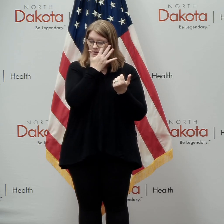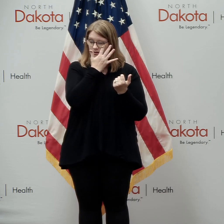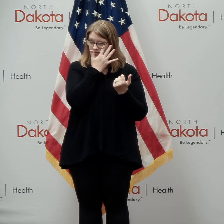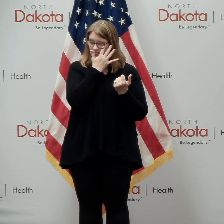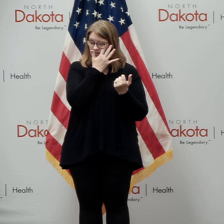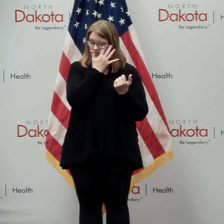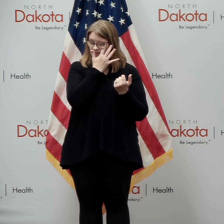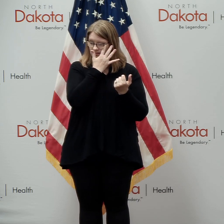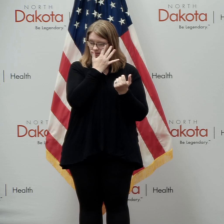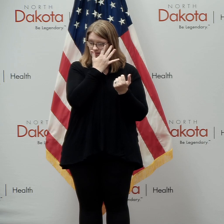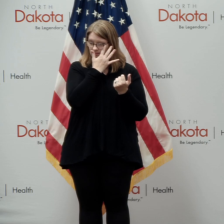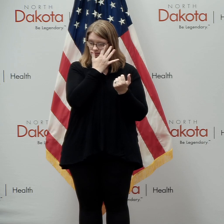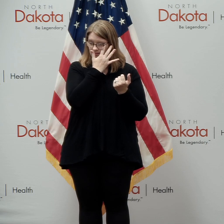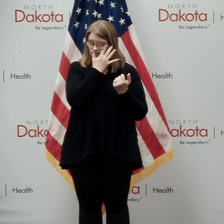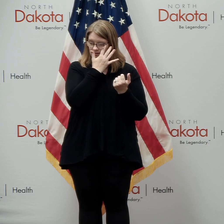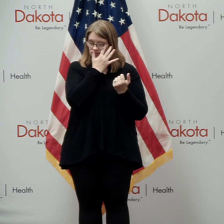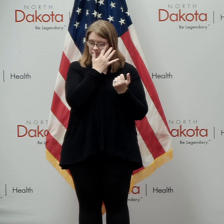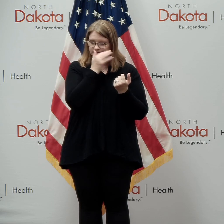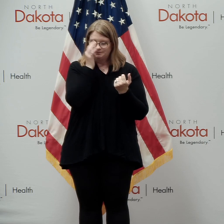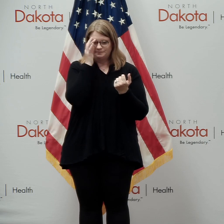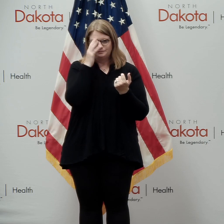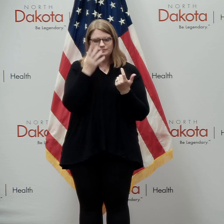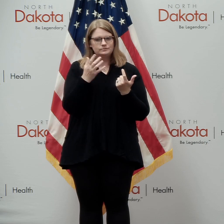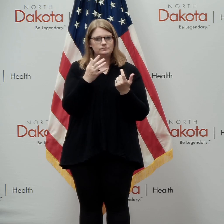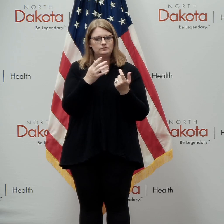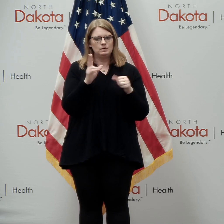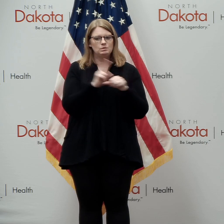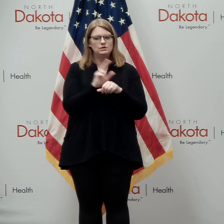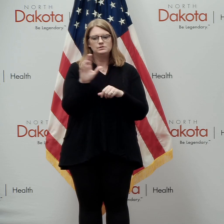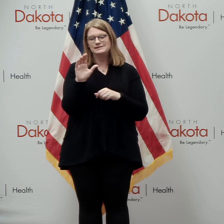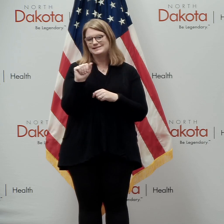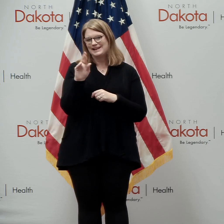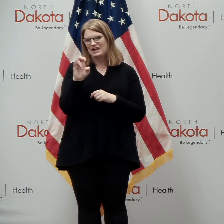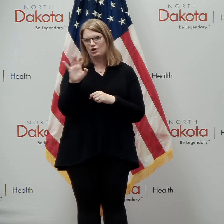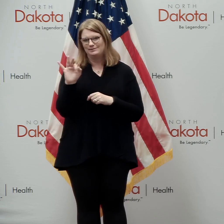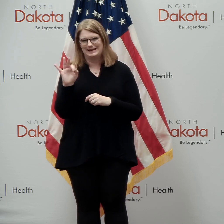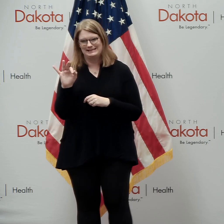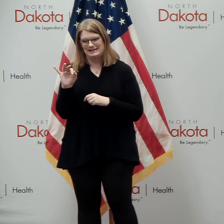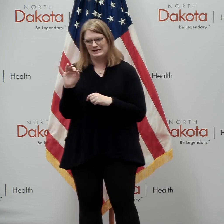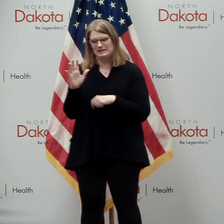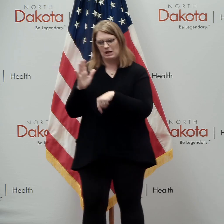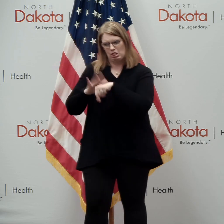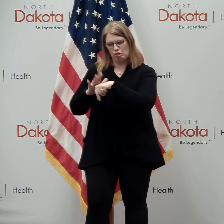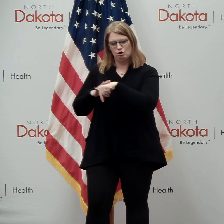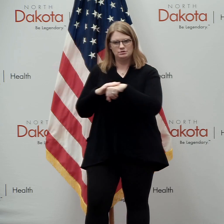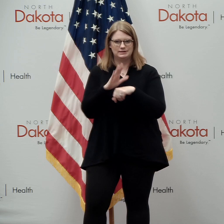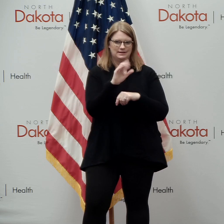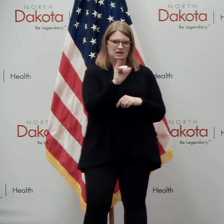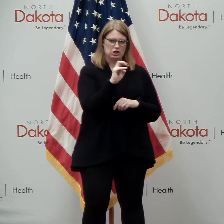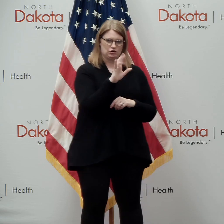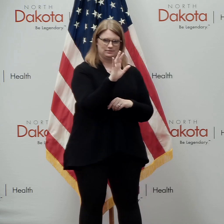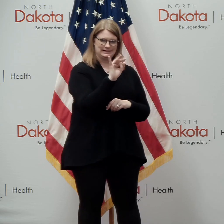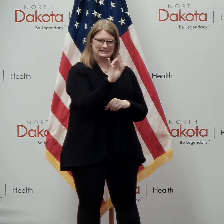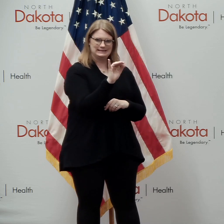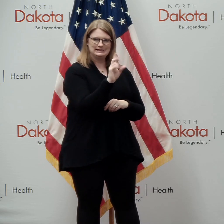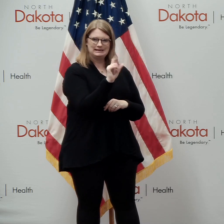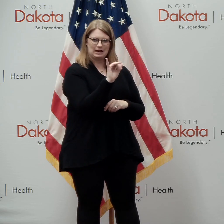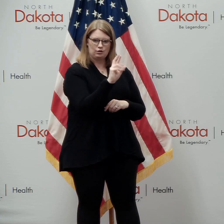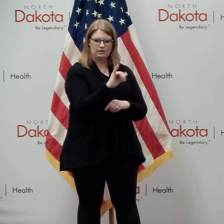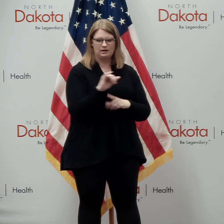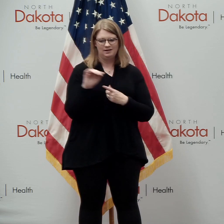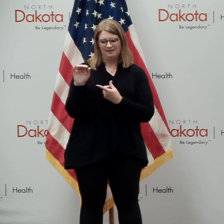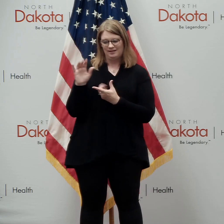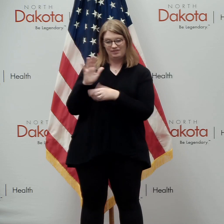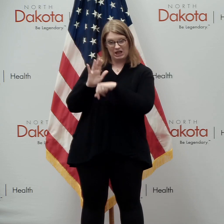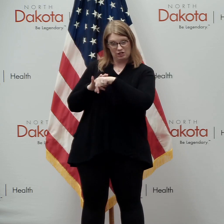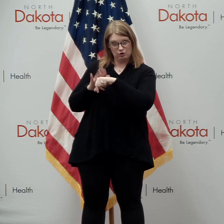against COVID-19, which is the CARE-19 alert and CARE-19 diary. The CARE-19 alert